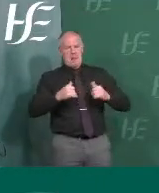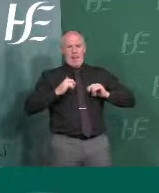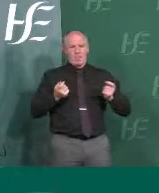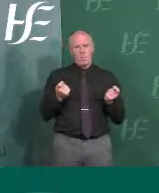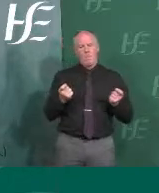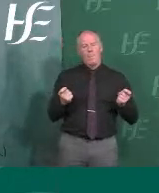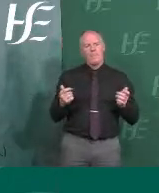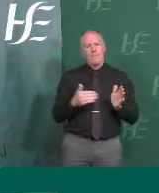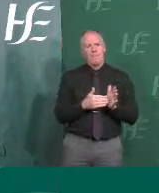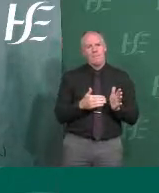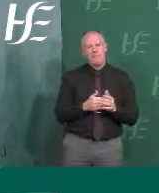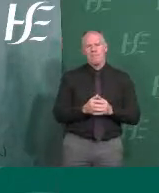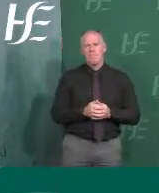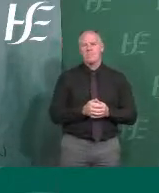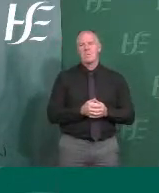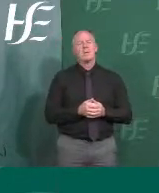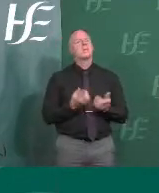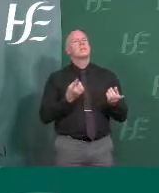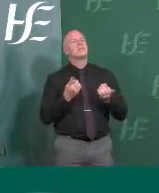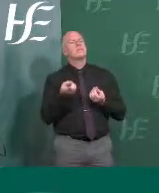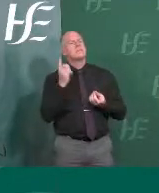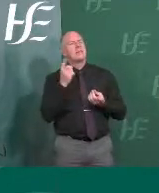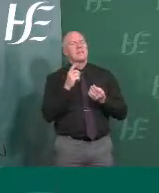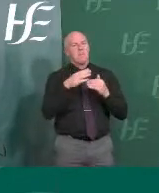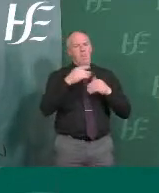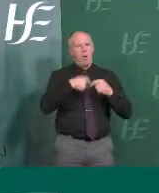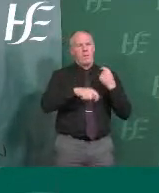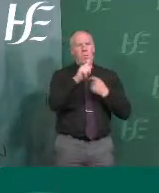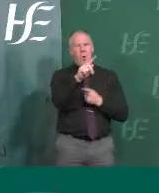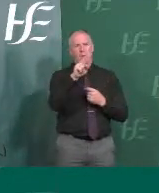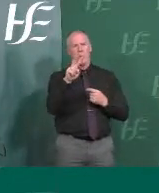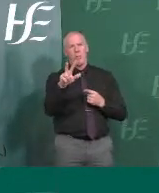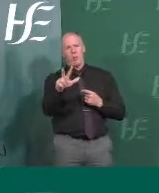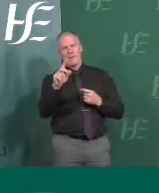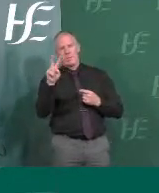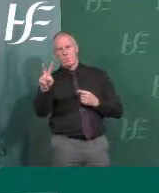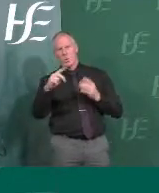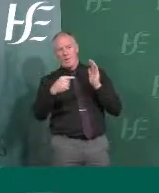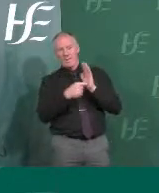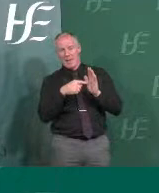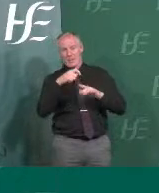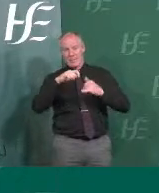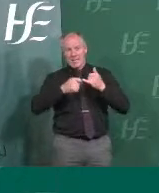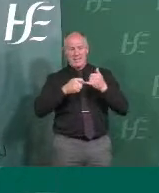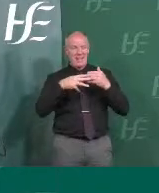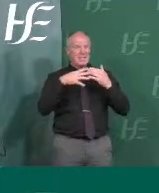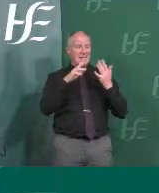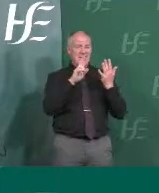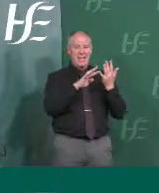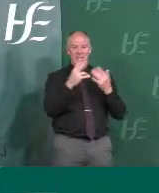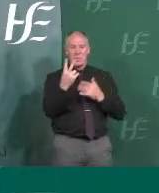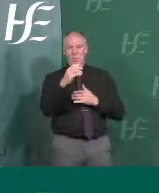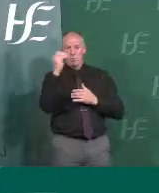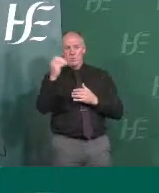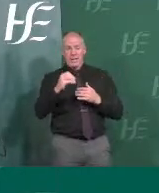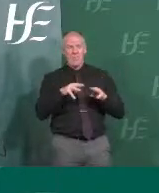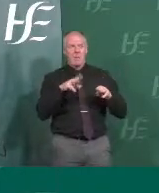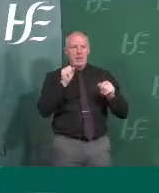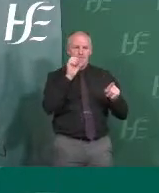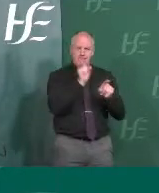capacity. We conducted over 132,000 tests, and 92% of people can get a test in less than 24